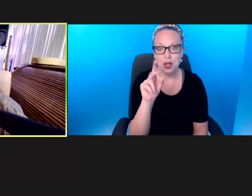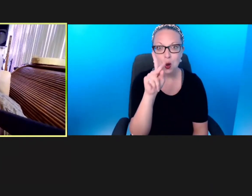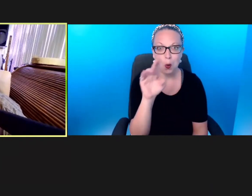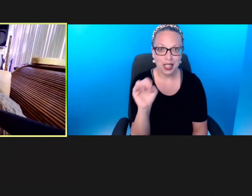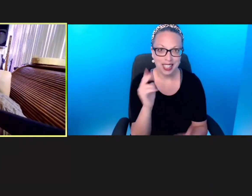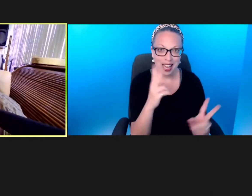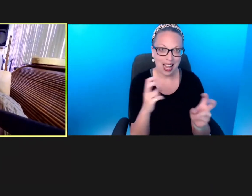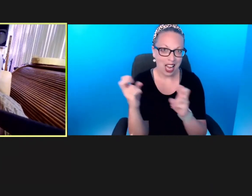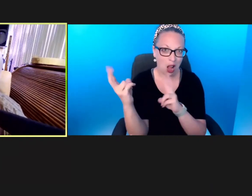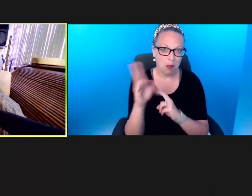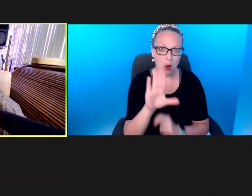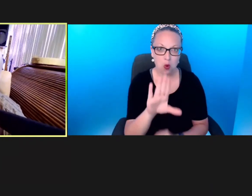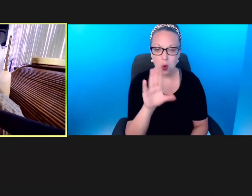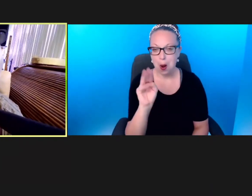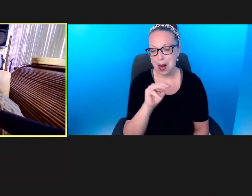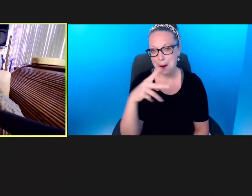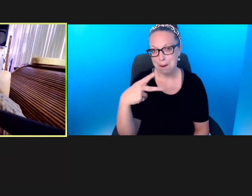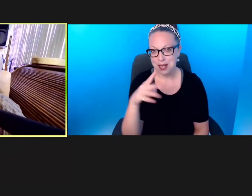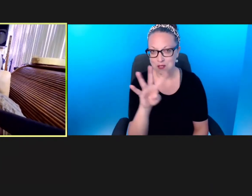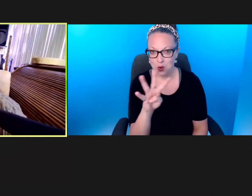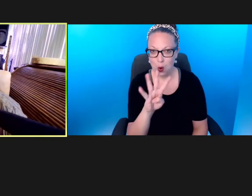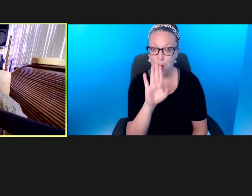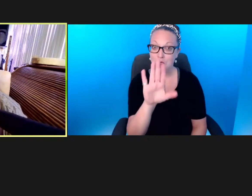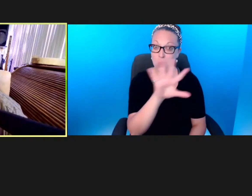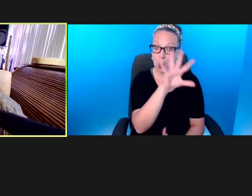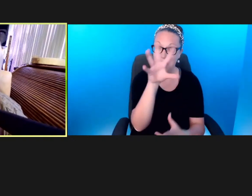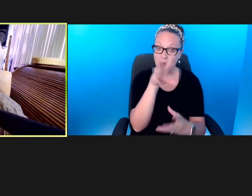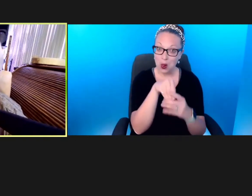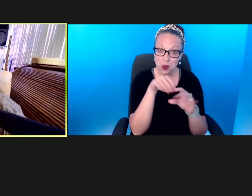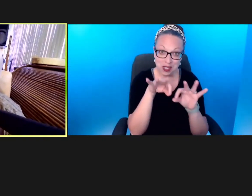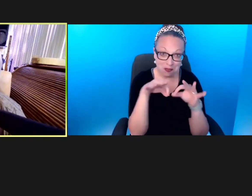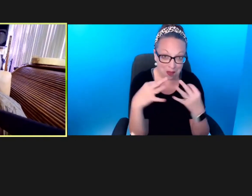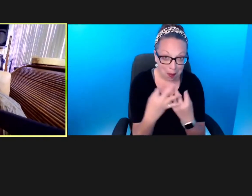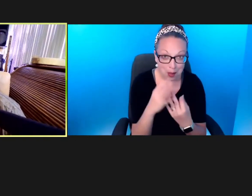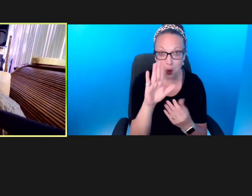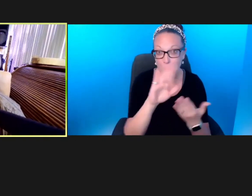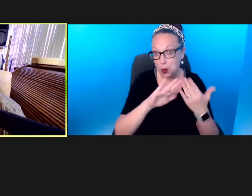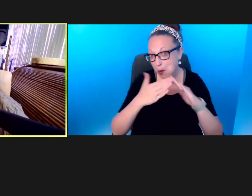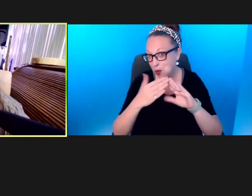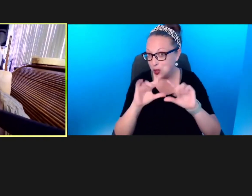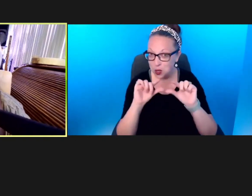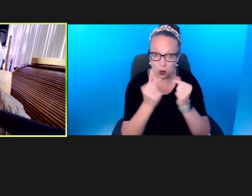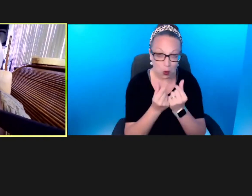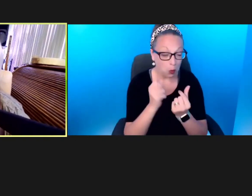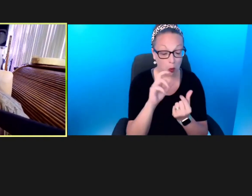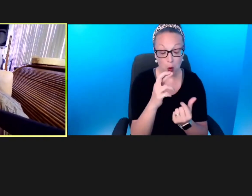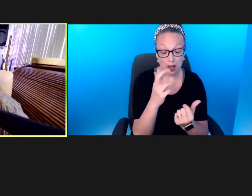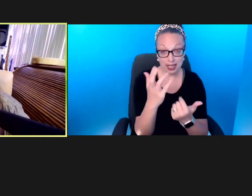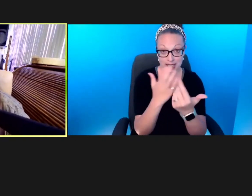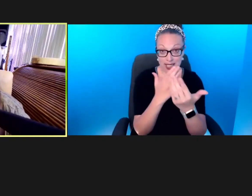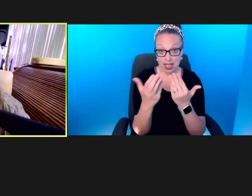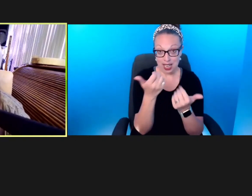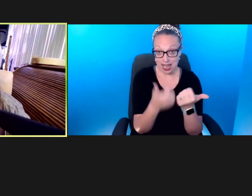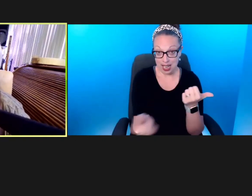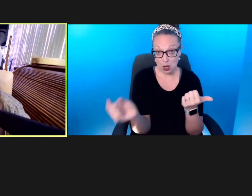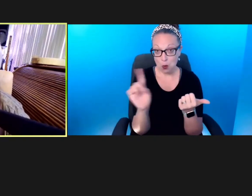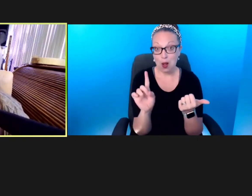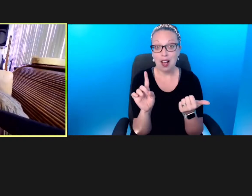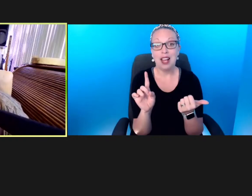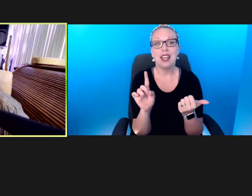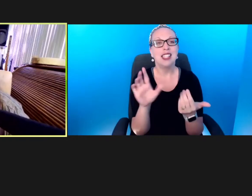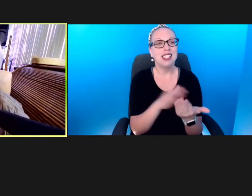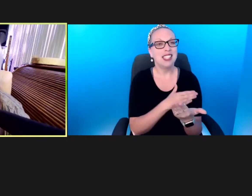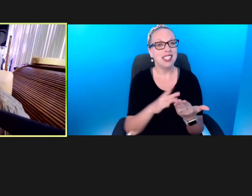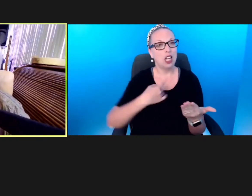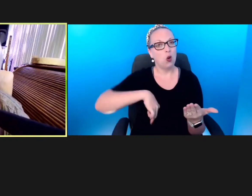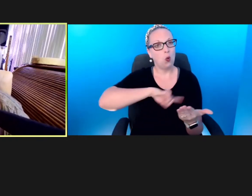your MP4 of your inclusive family or community group or whomever. Sing We're People